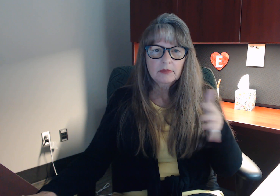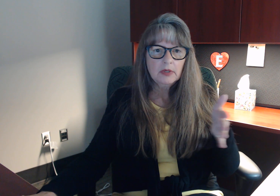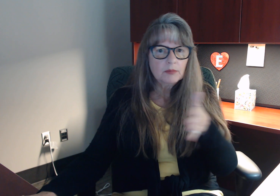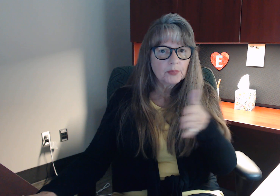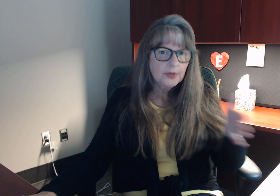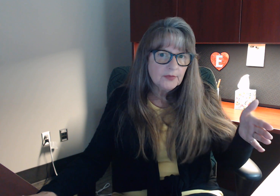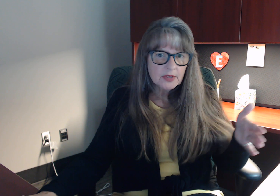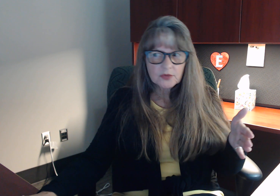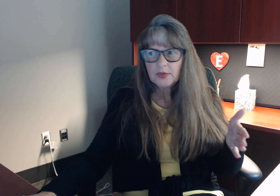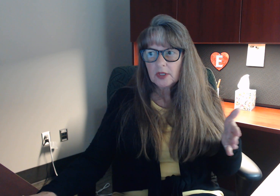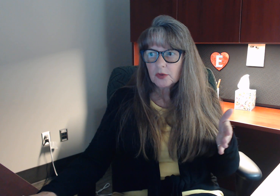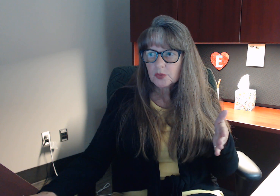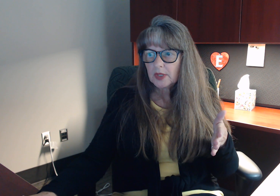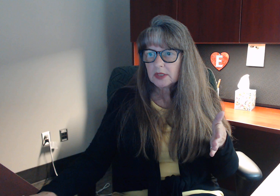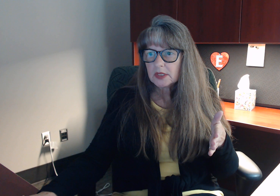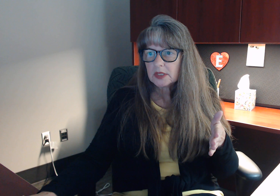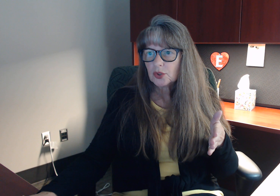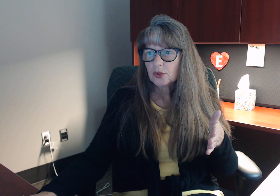in previous videos when I did center.